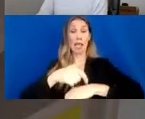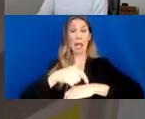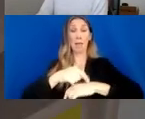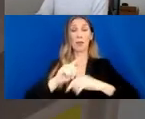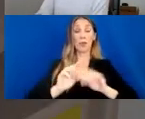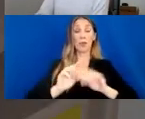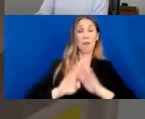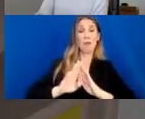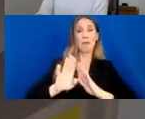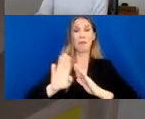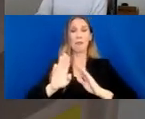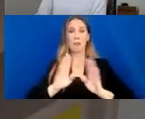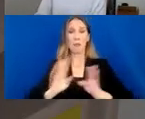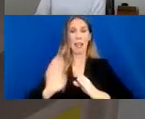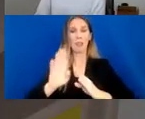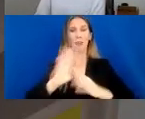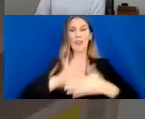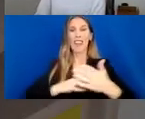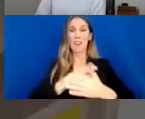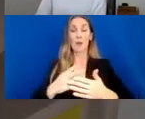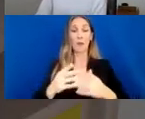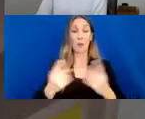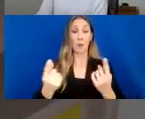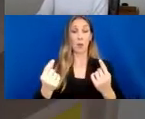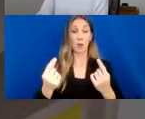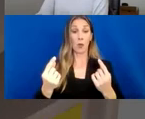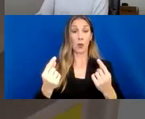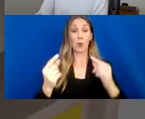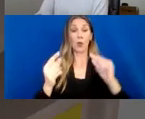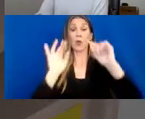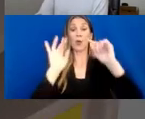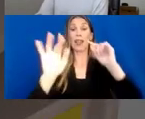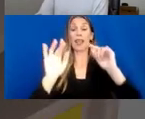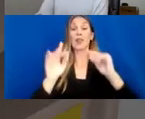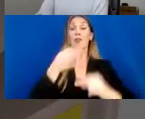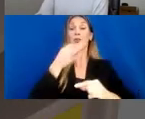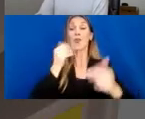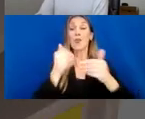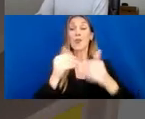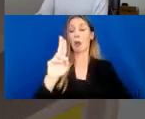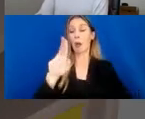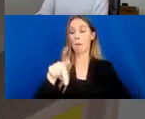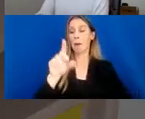schedule. To do so, you'll click on upcoming events, and there